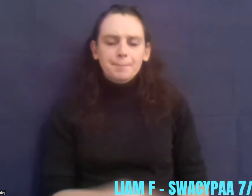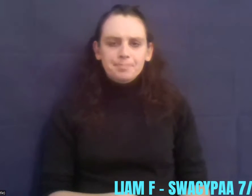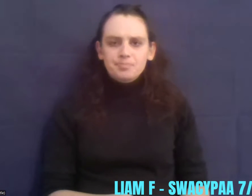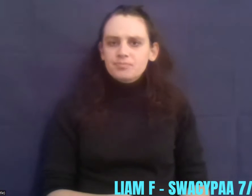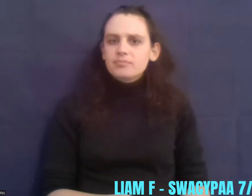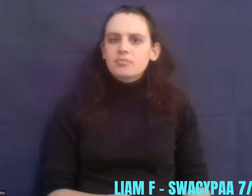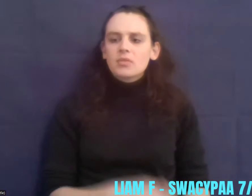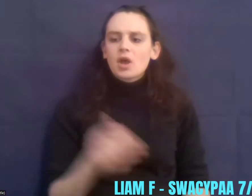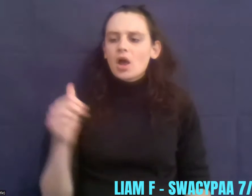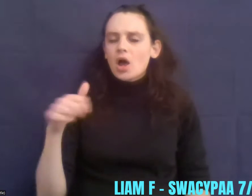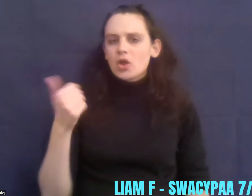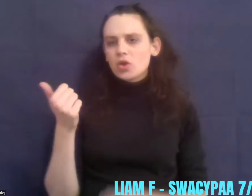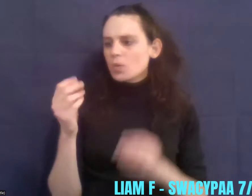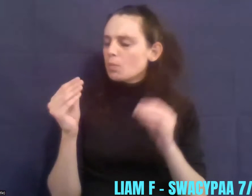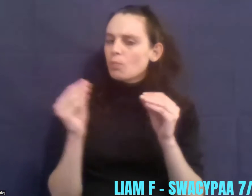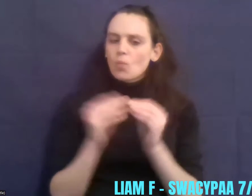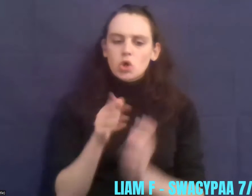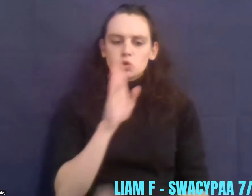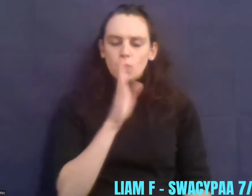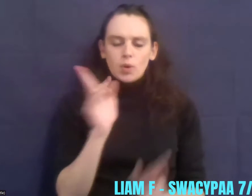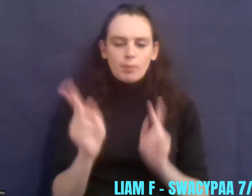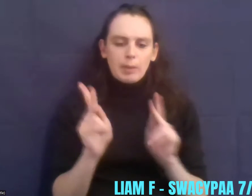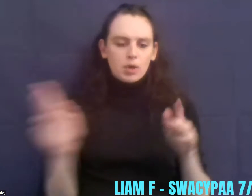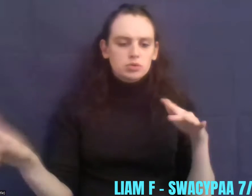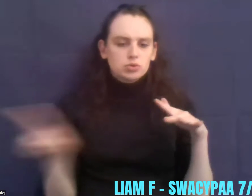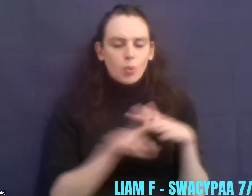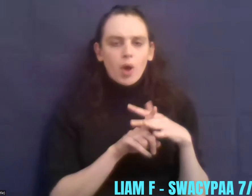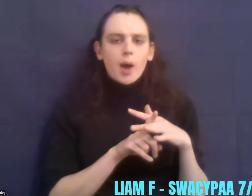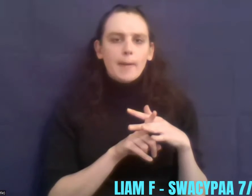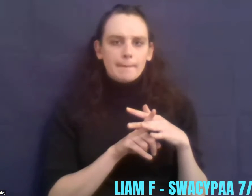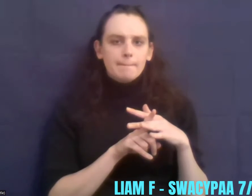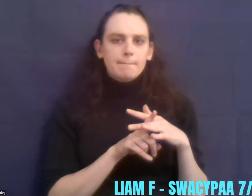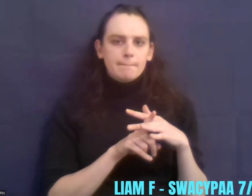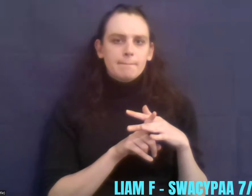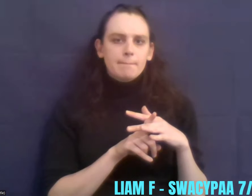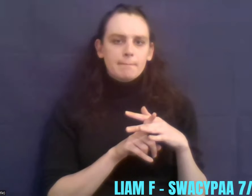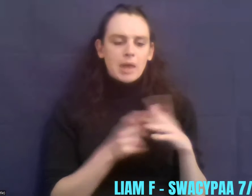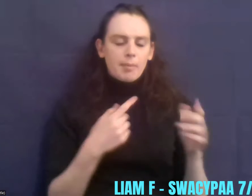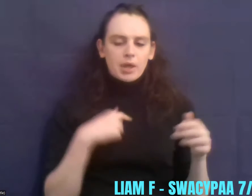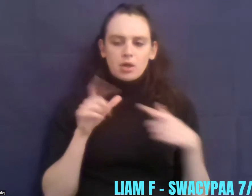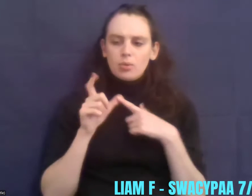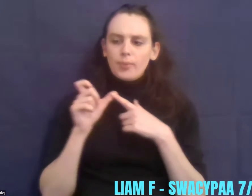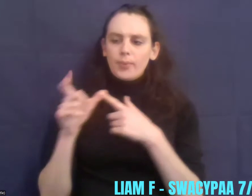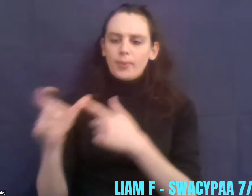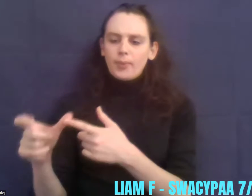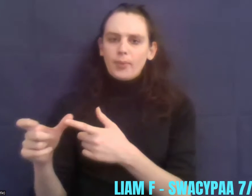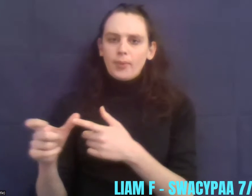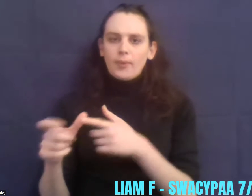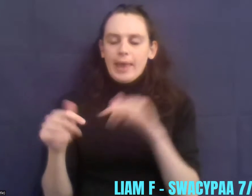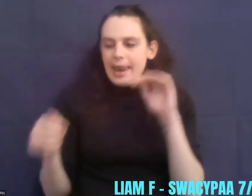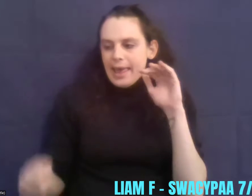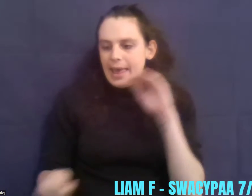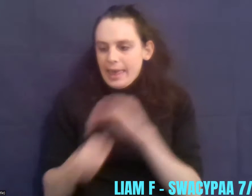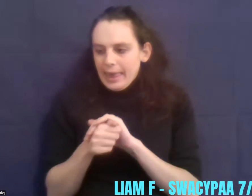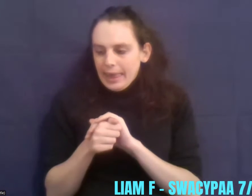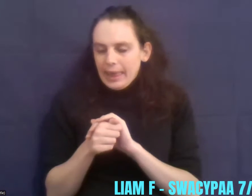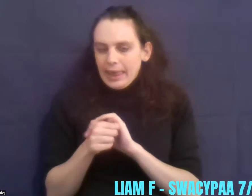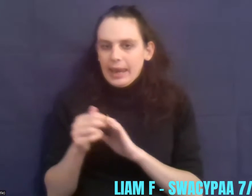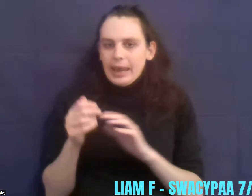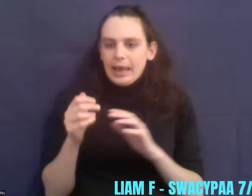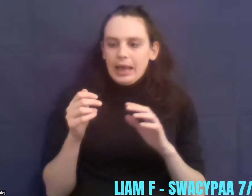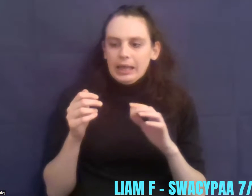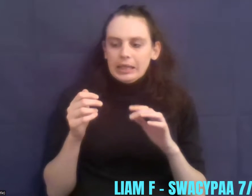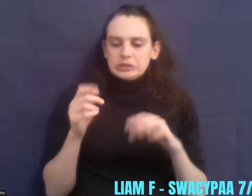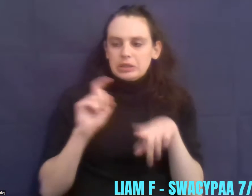sober heads arrived on the scene, and I ran about 100 yards down the road and hid the bush to call my parents, call my